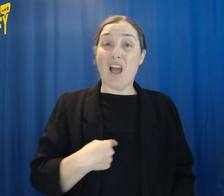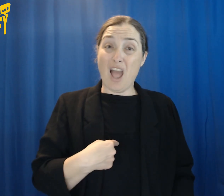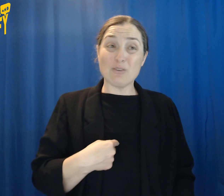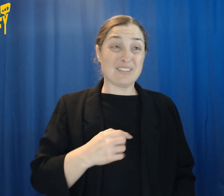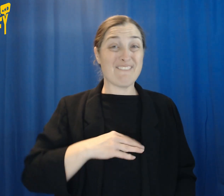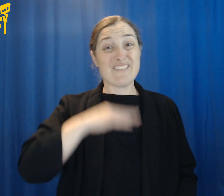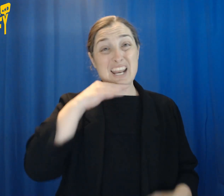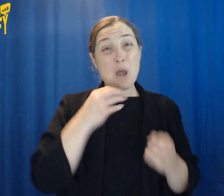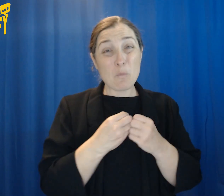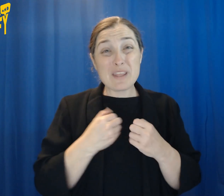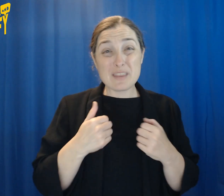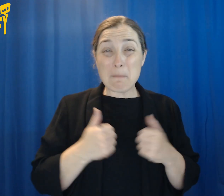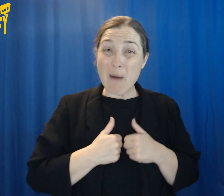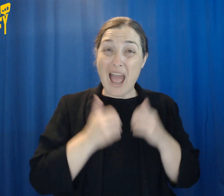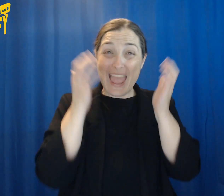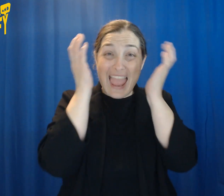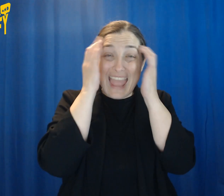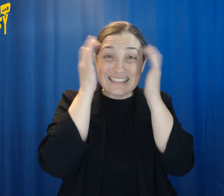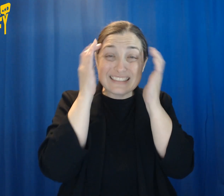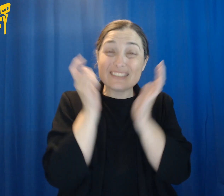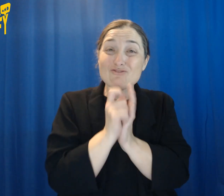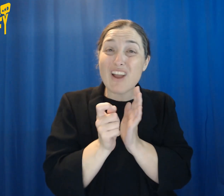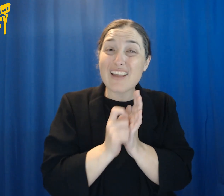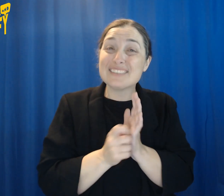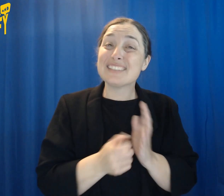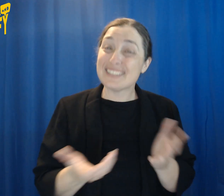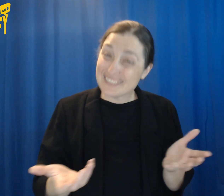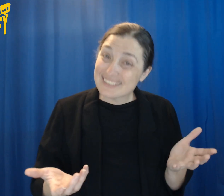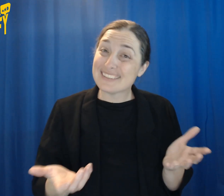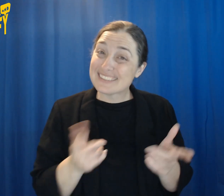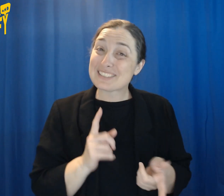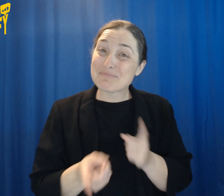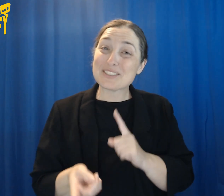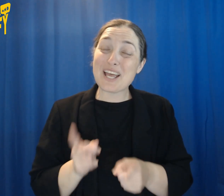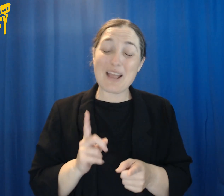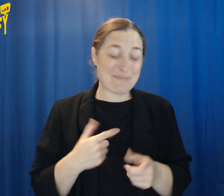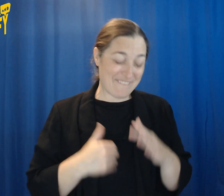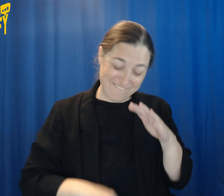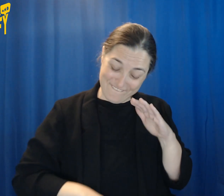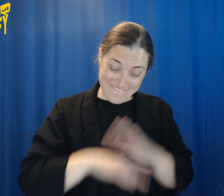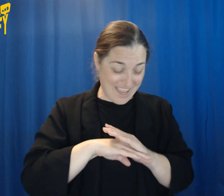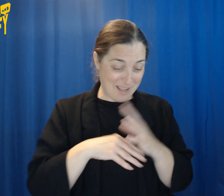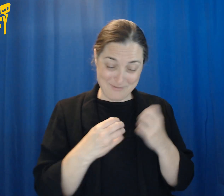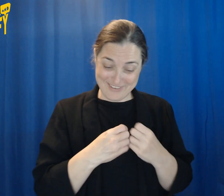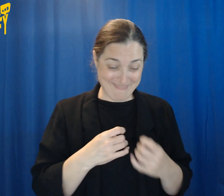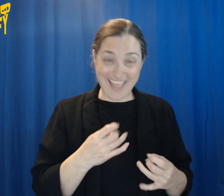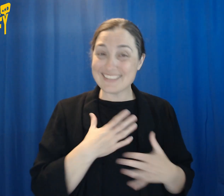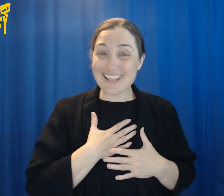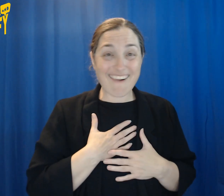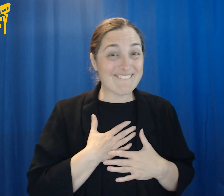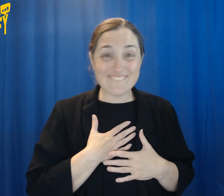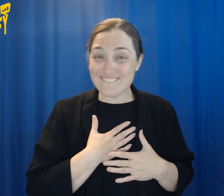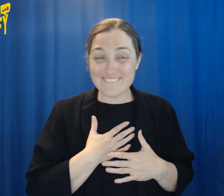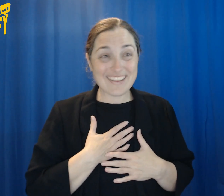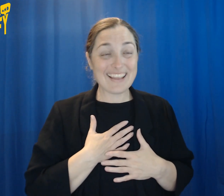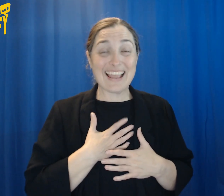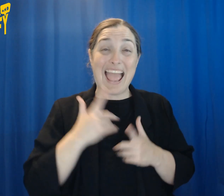head while doing it. So fed up with myself There was so much anxiety about like, no